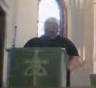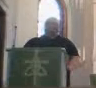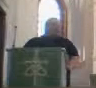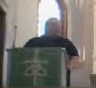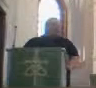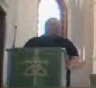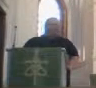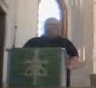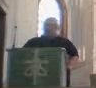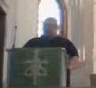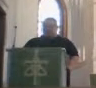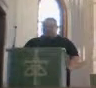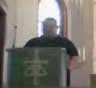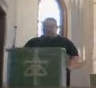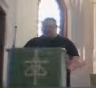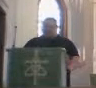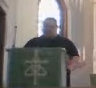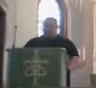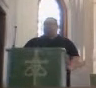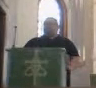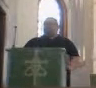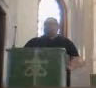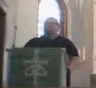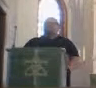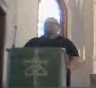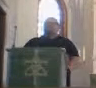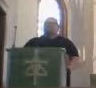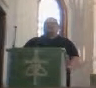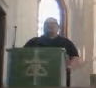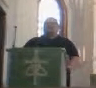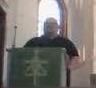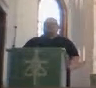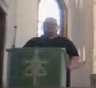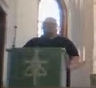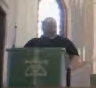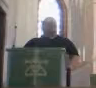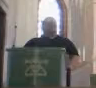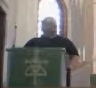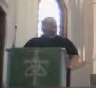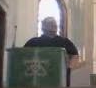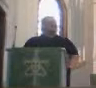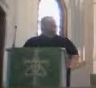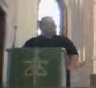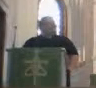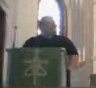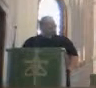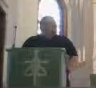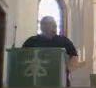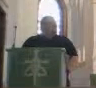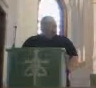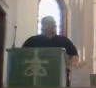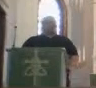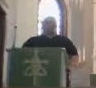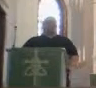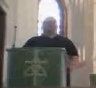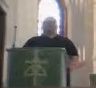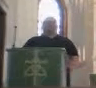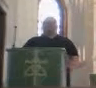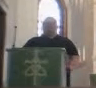one left. Now they're trying to kill me, too. See what Elijah did just there? Boy, he opened up. He let